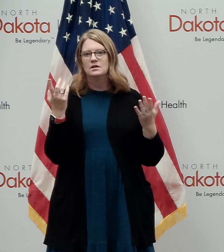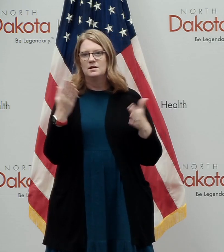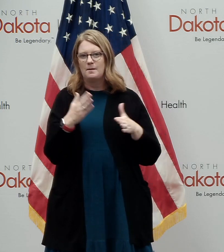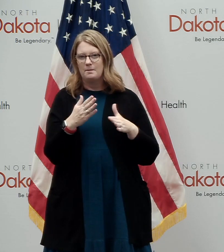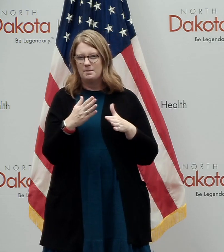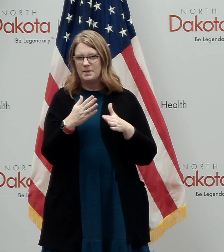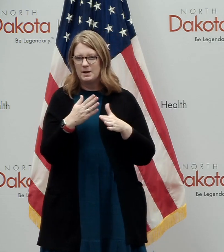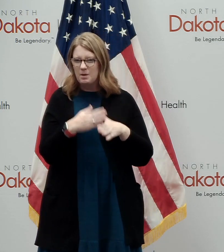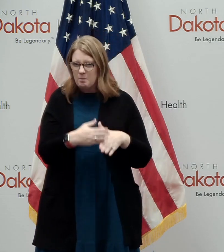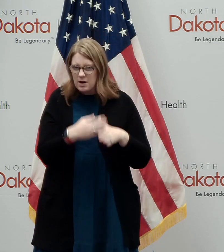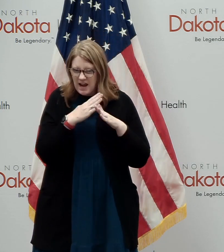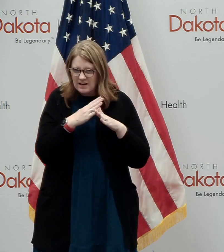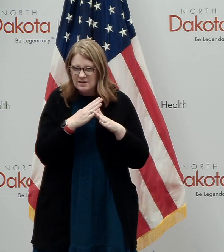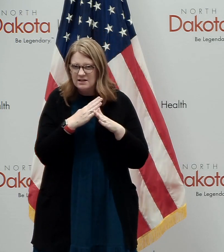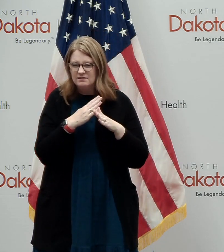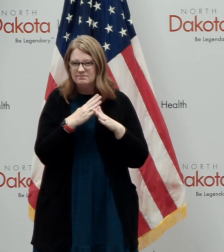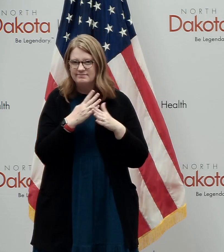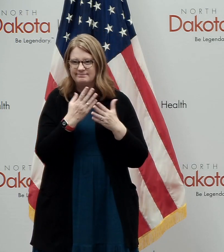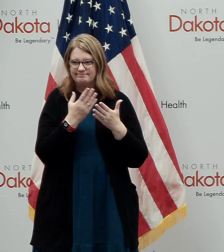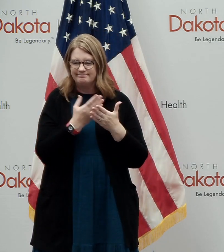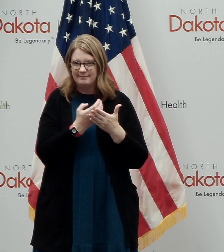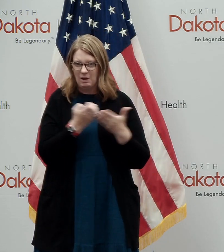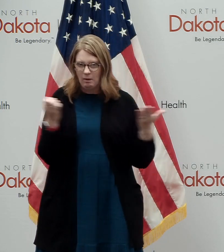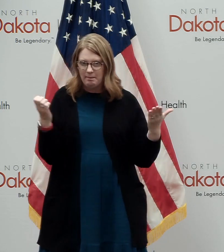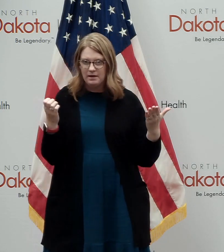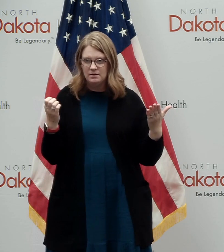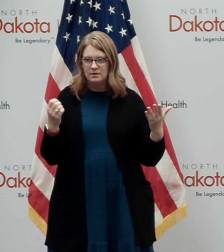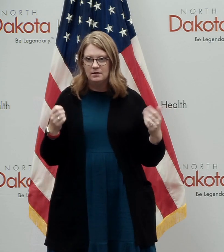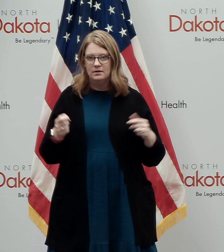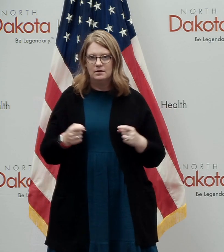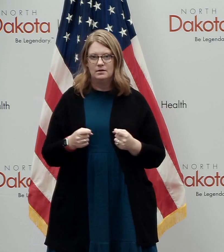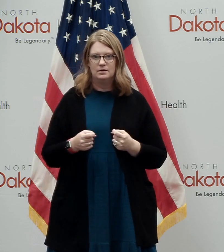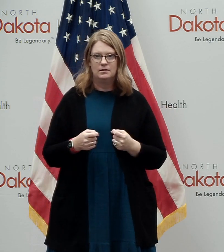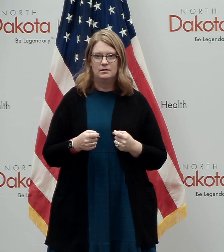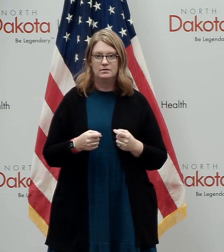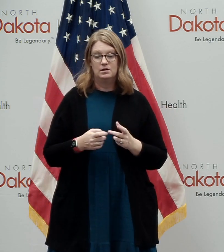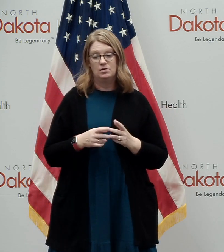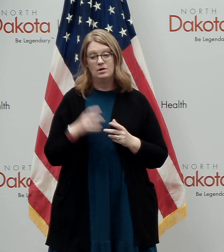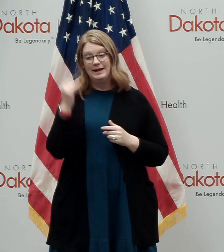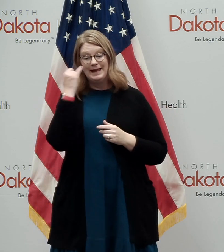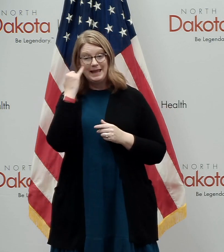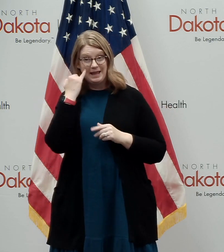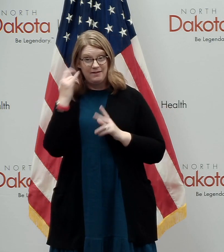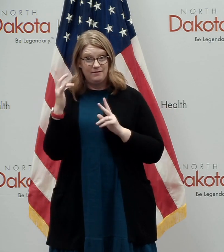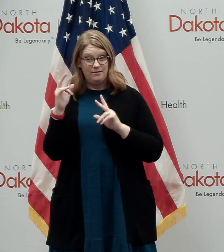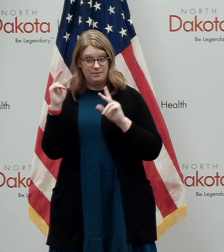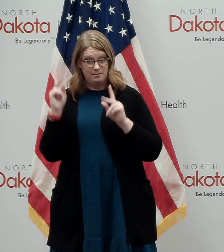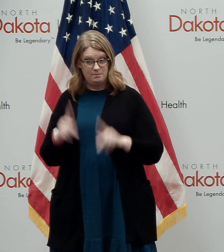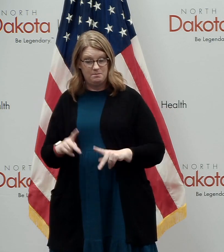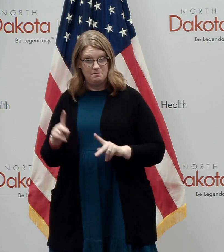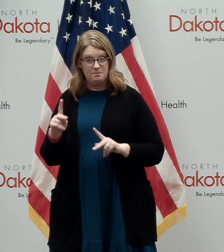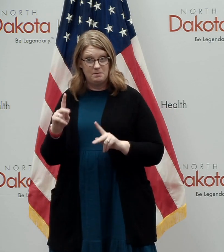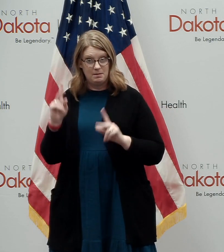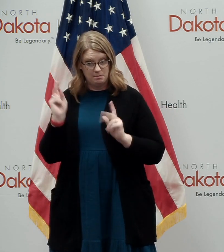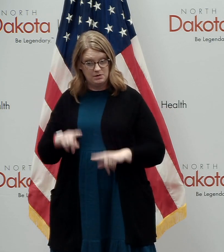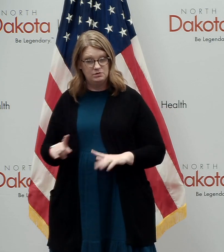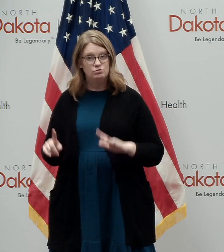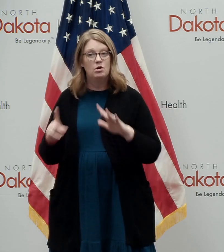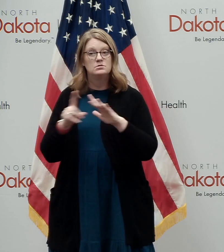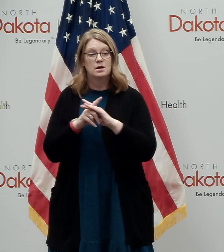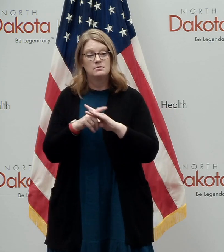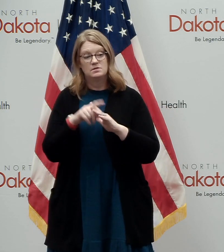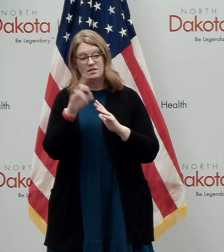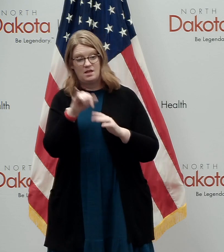protective devices for those people that actually either go to one of the early voting polling